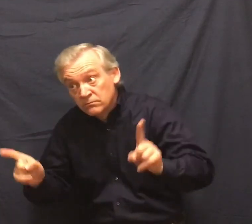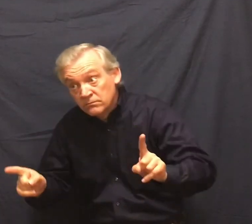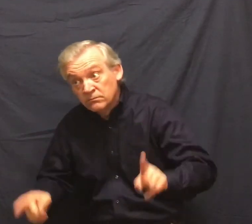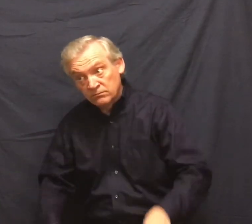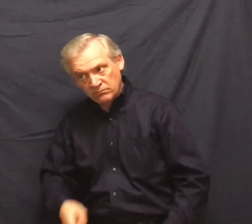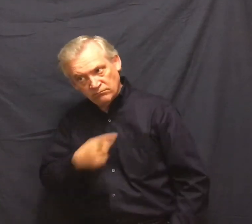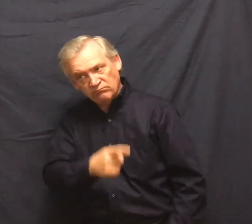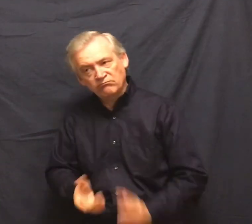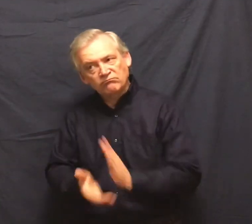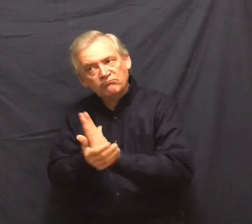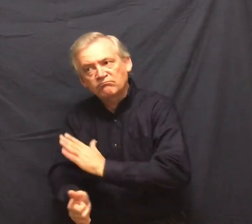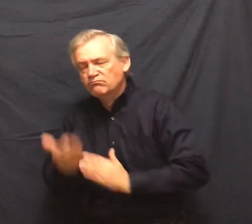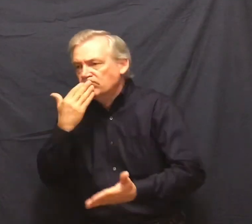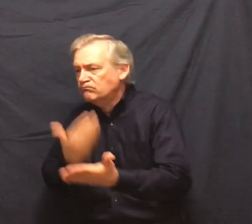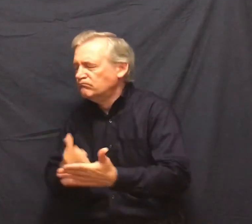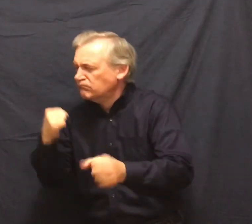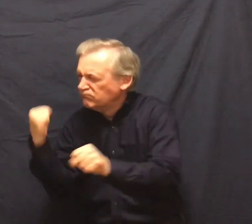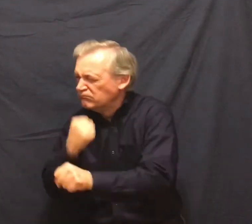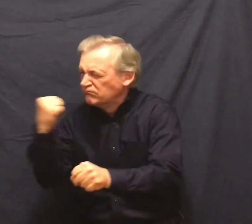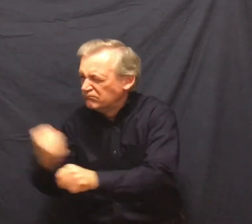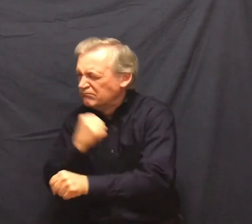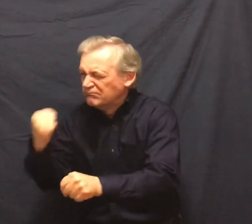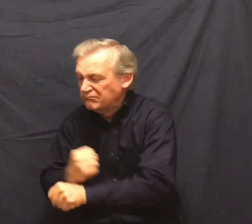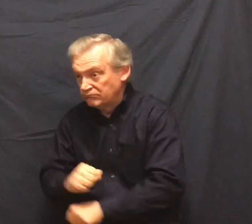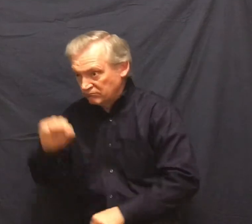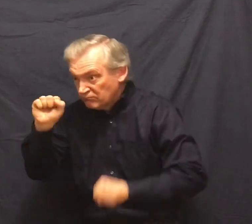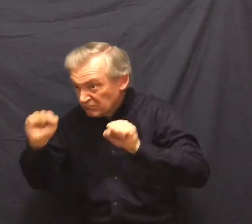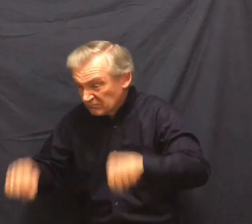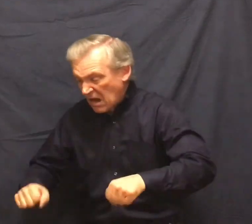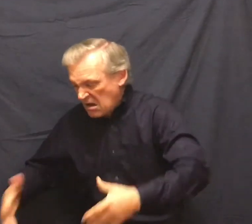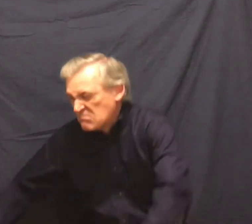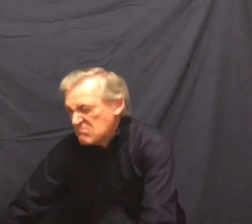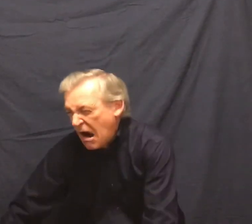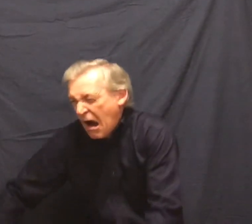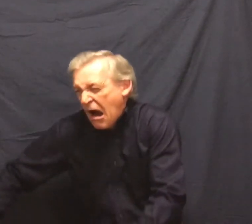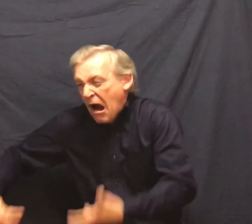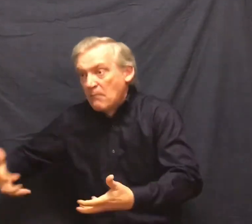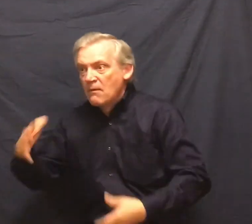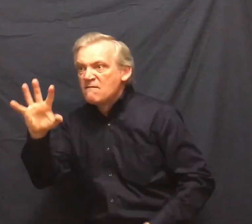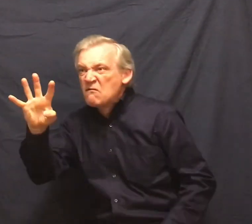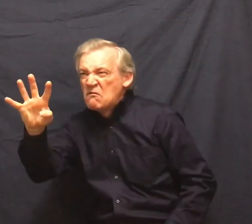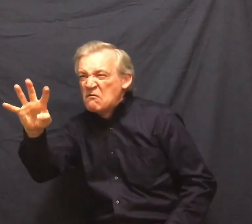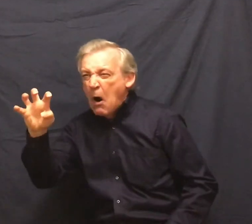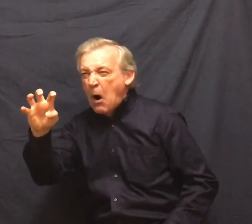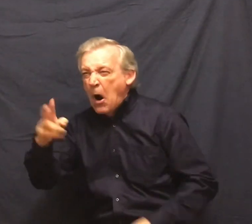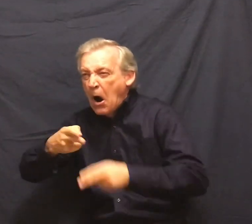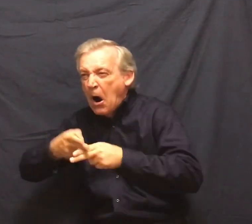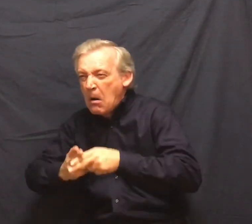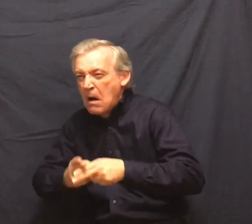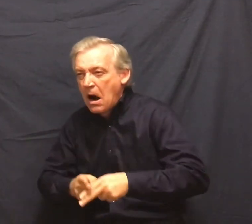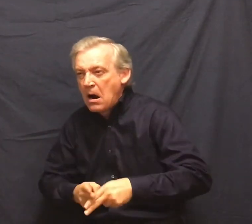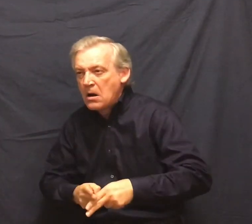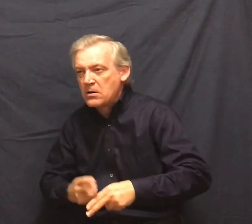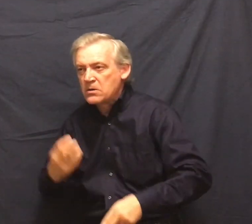worker. He can put up a 400-pound bale." The boss deliberately put the little book in his